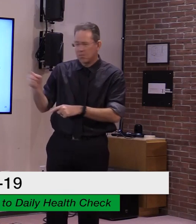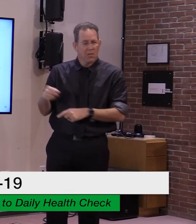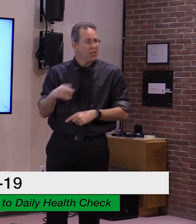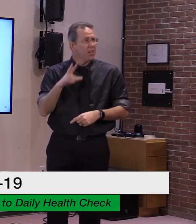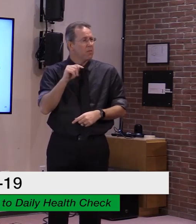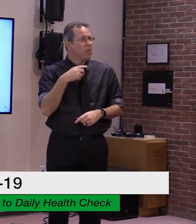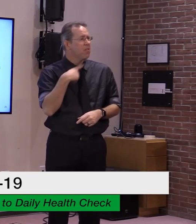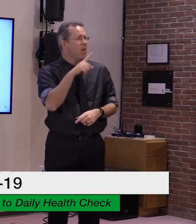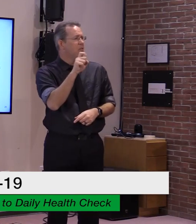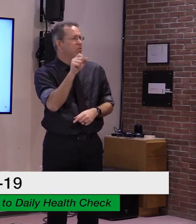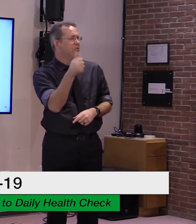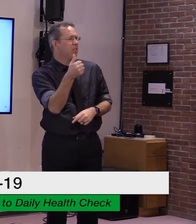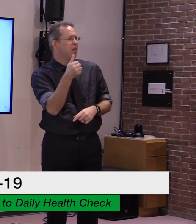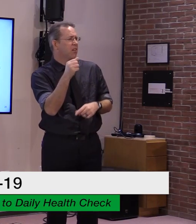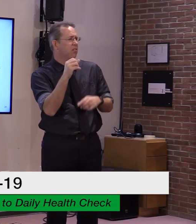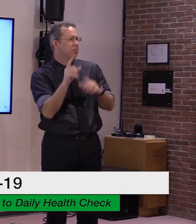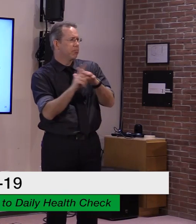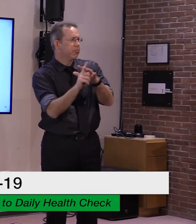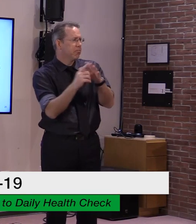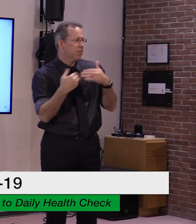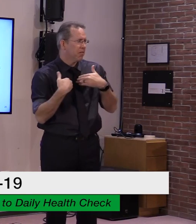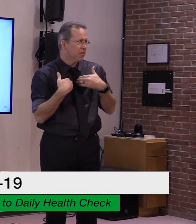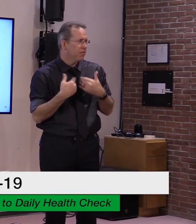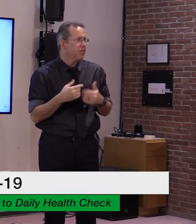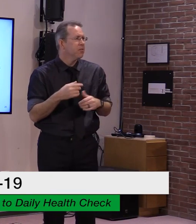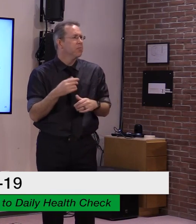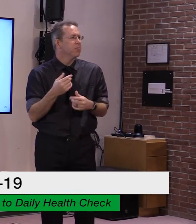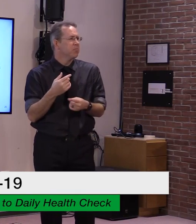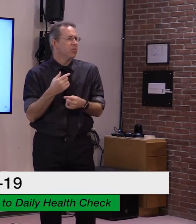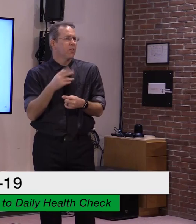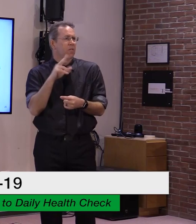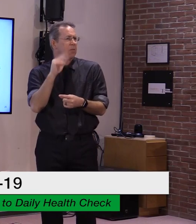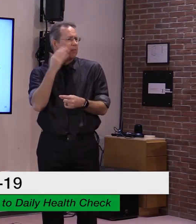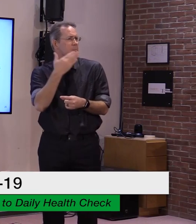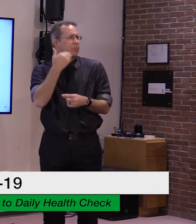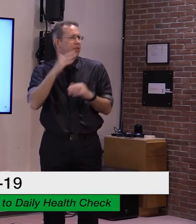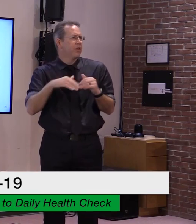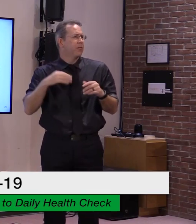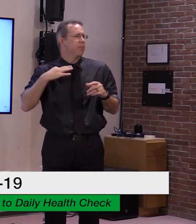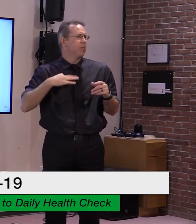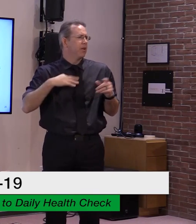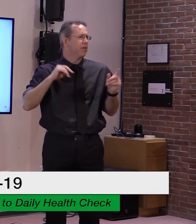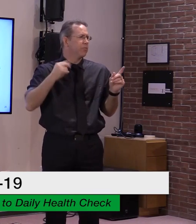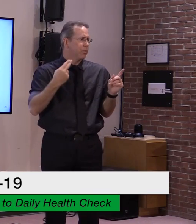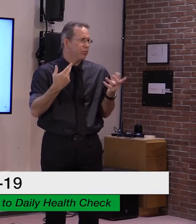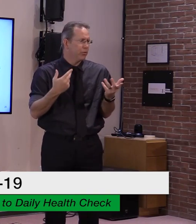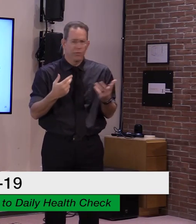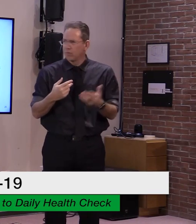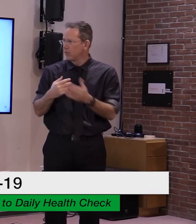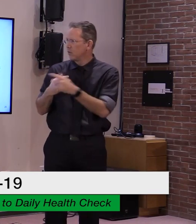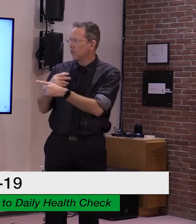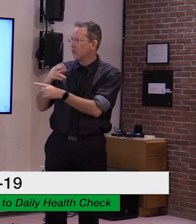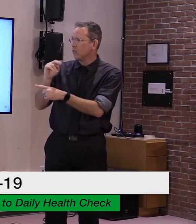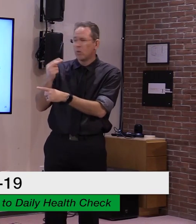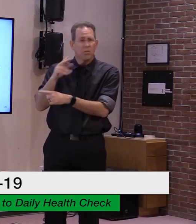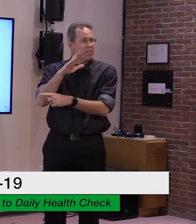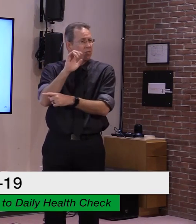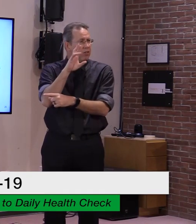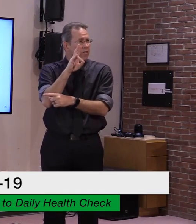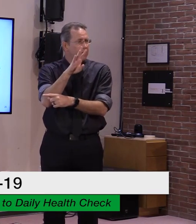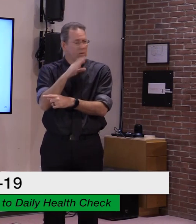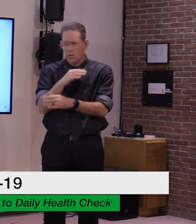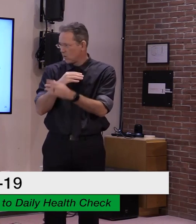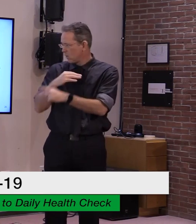again vermont markedly less than the rest of northern new england adding 36 cases this week with a total of 110